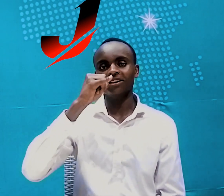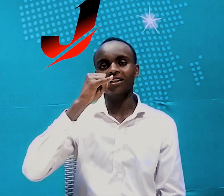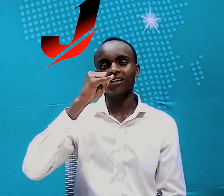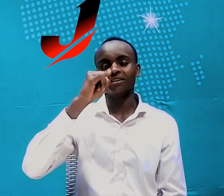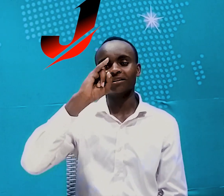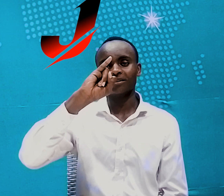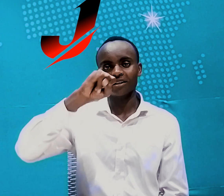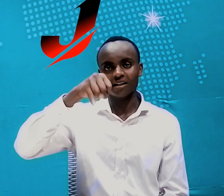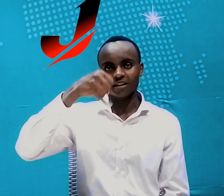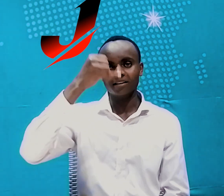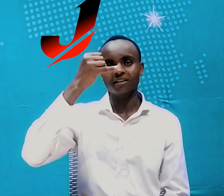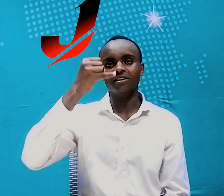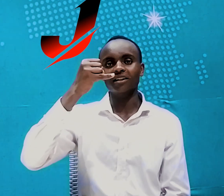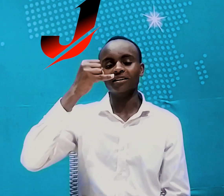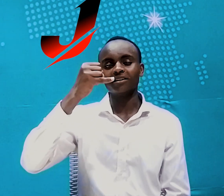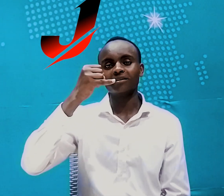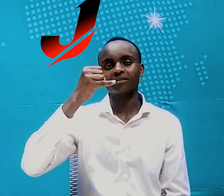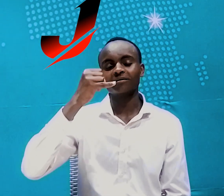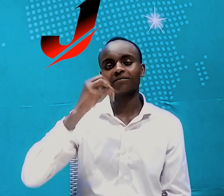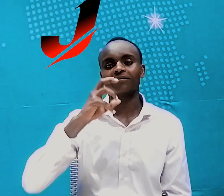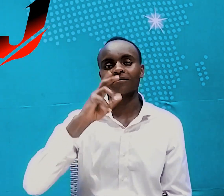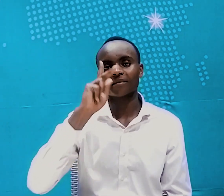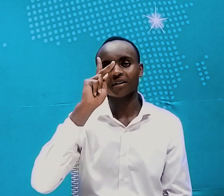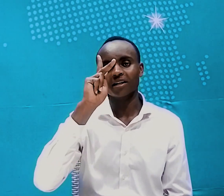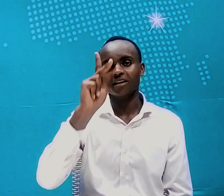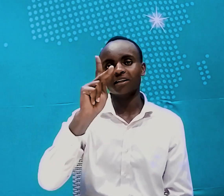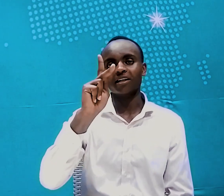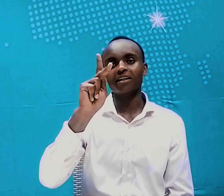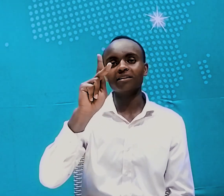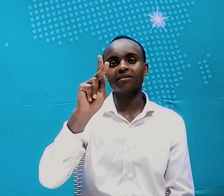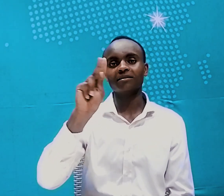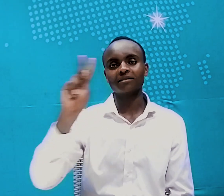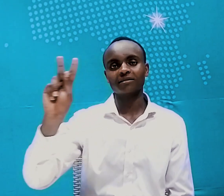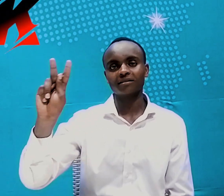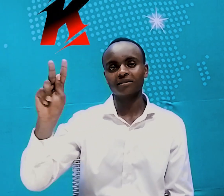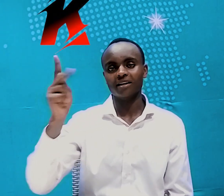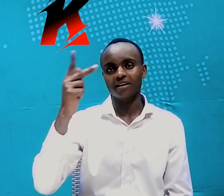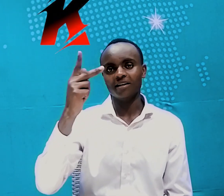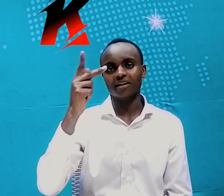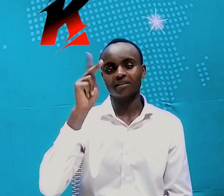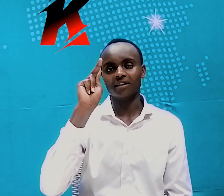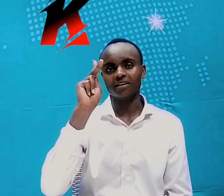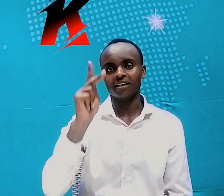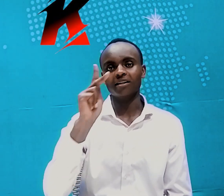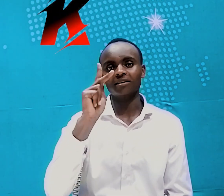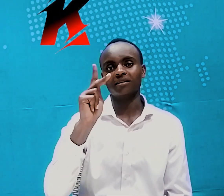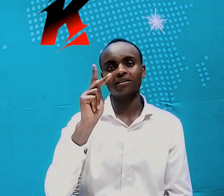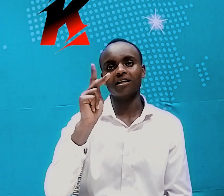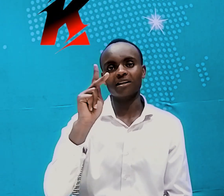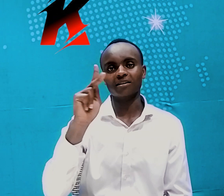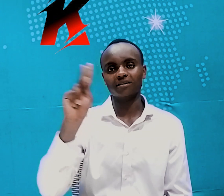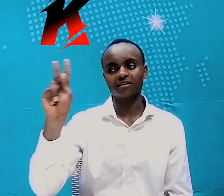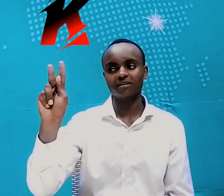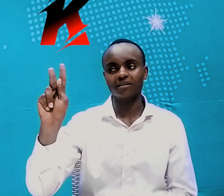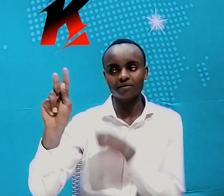J. J. The K. Yeah, the K. Like that. What